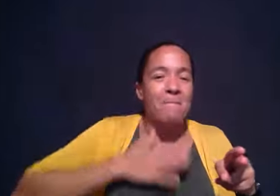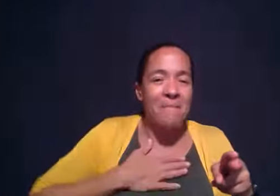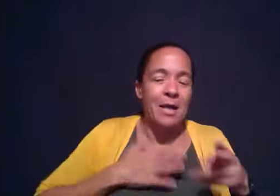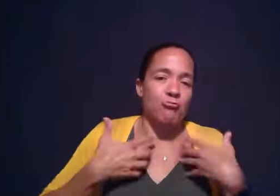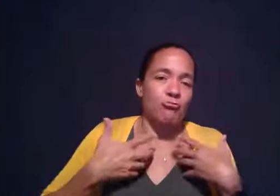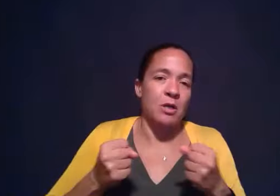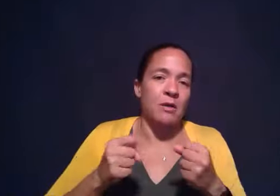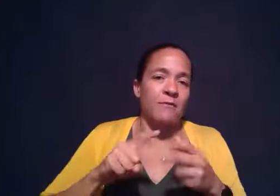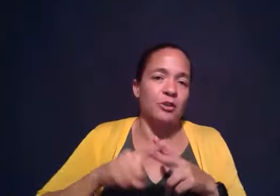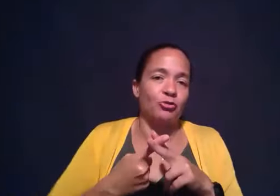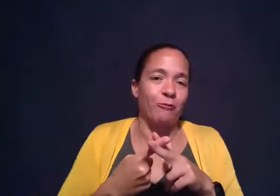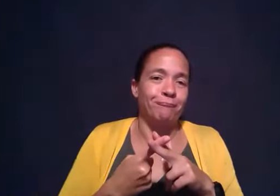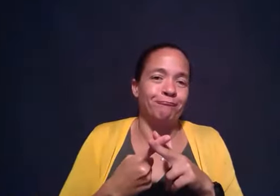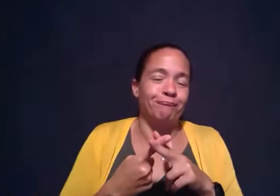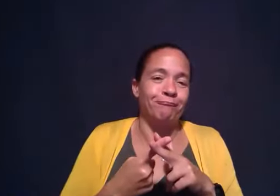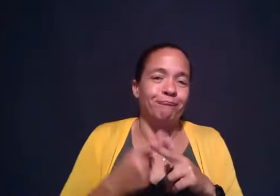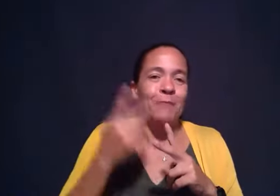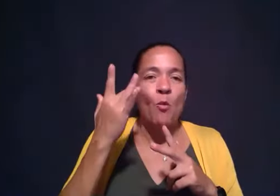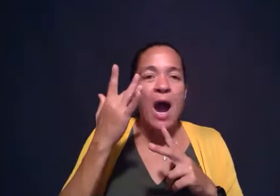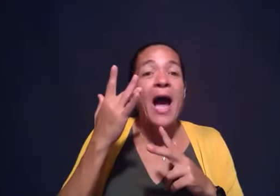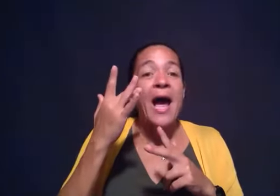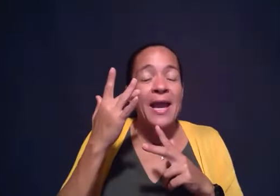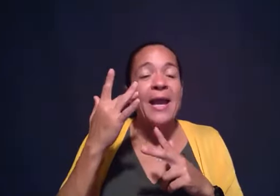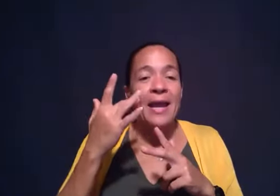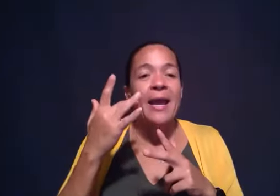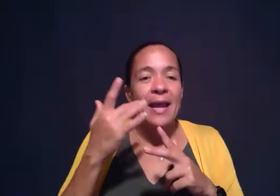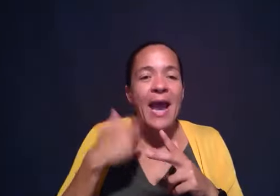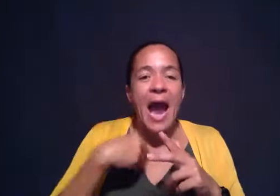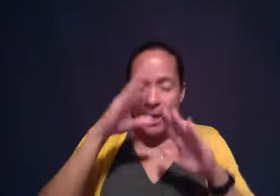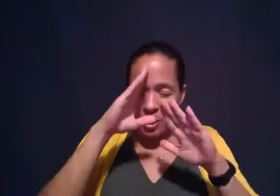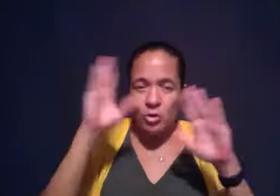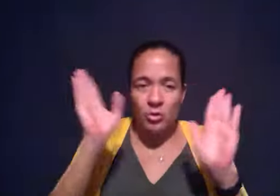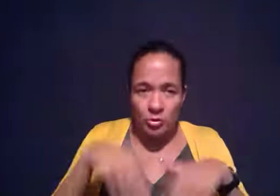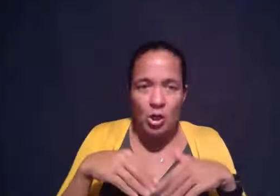better hands when I am listening to another alcoholic's ideas instead of my own.